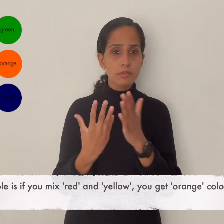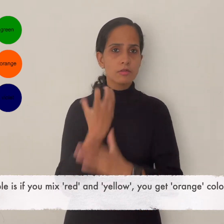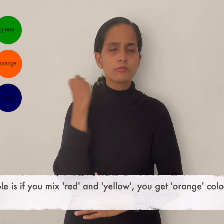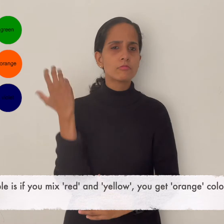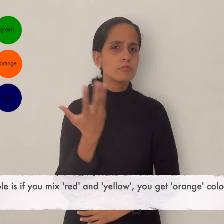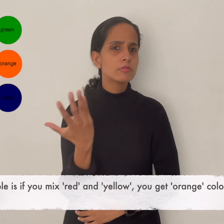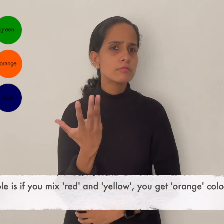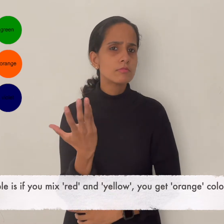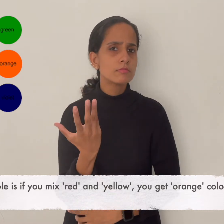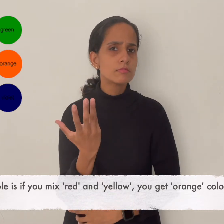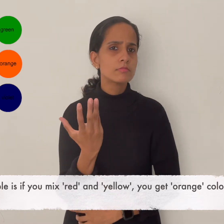you get